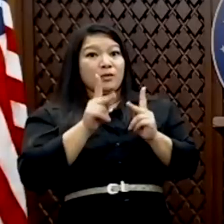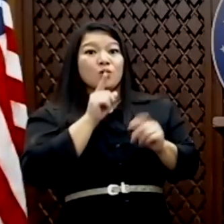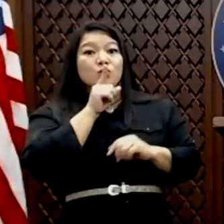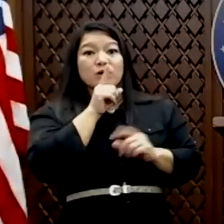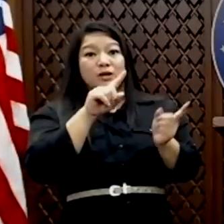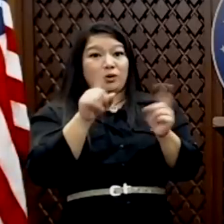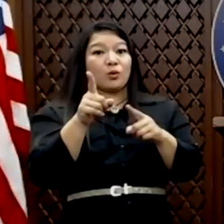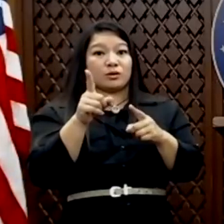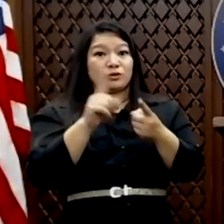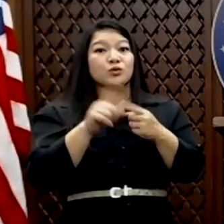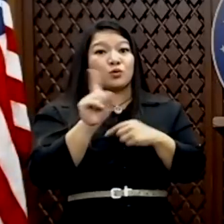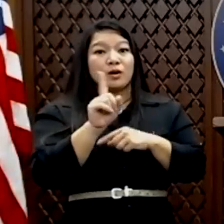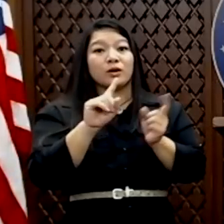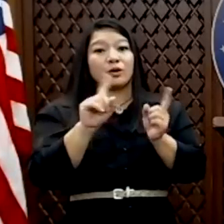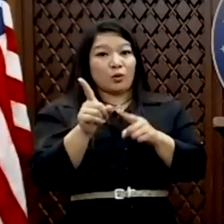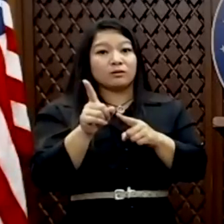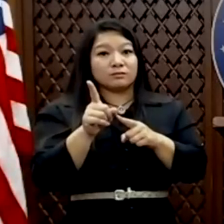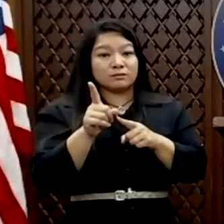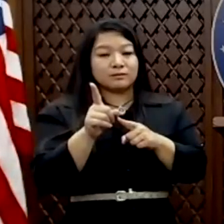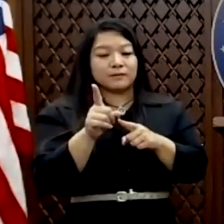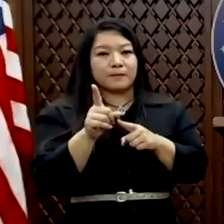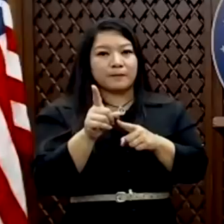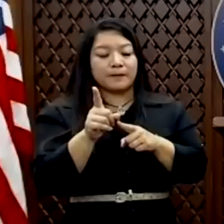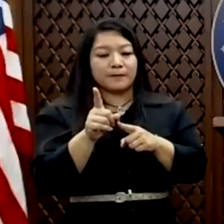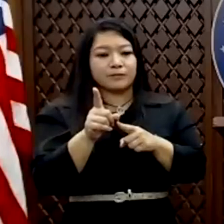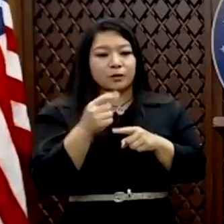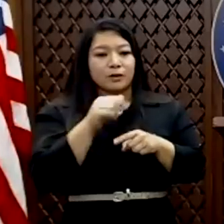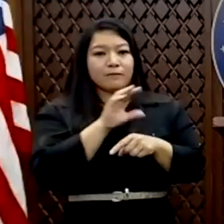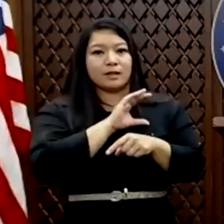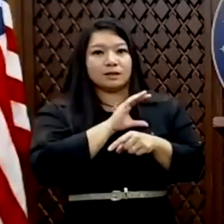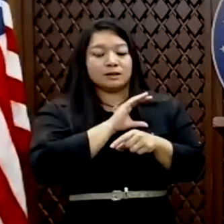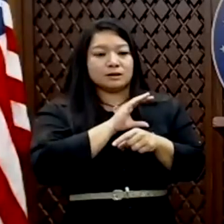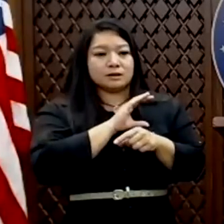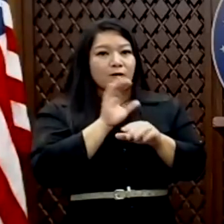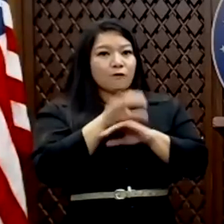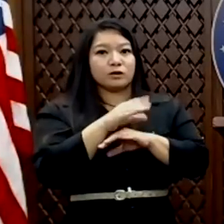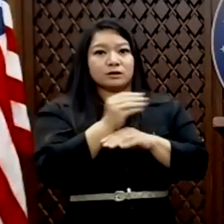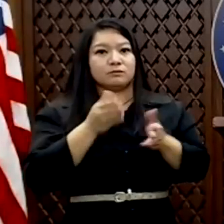really going to where they said they were going to go. Sounds kind of like a lockdown.